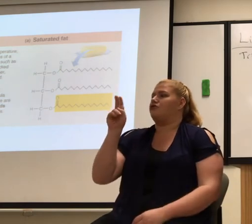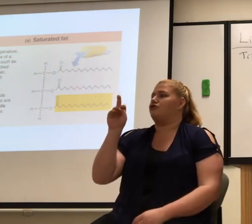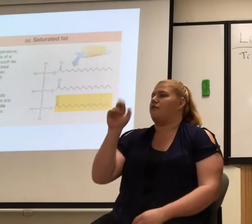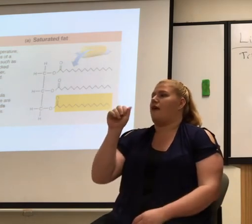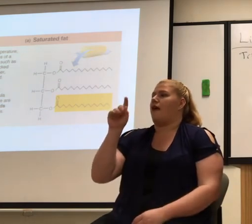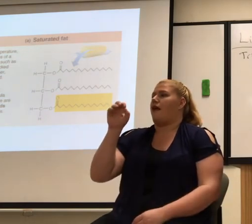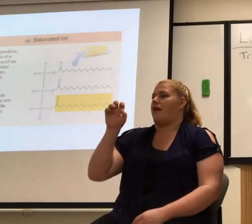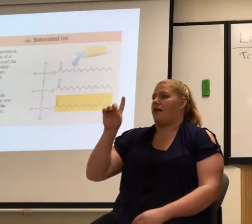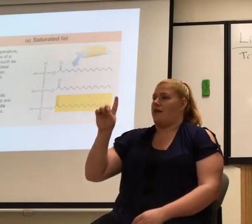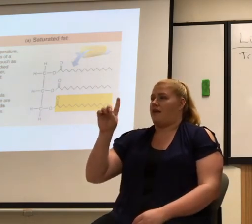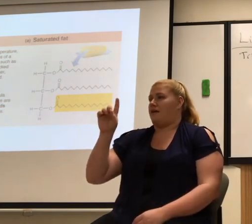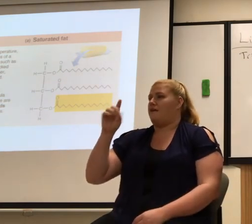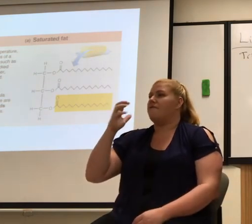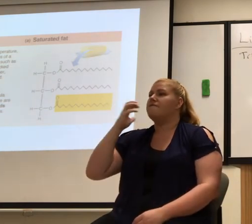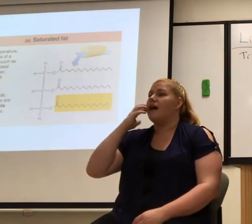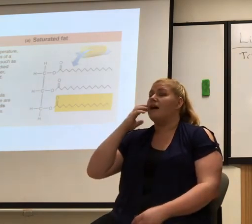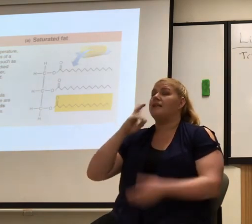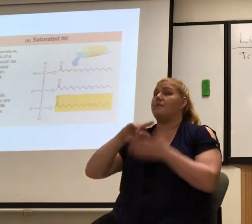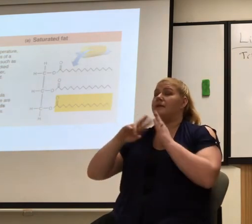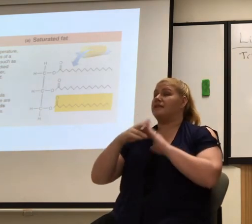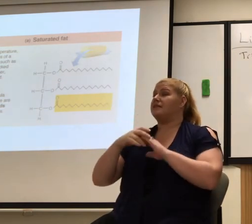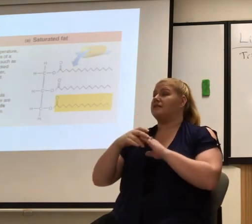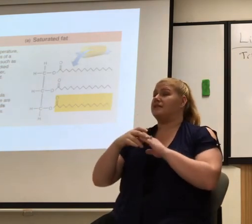Contain no double bonds.